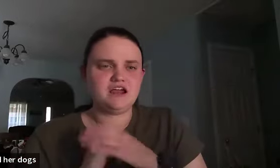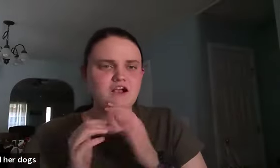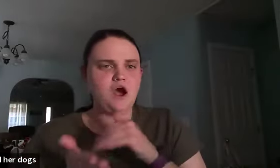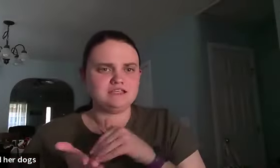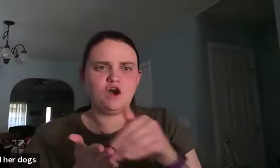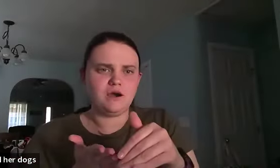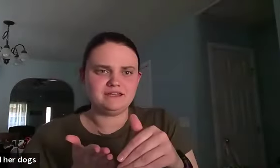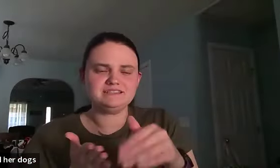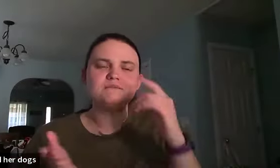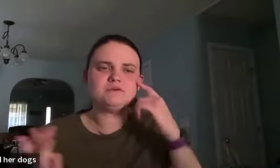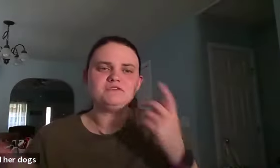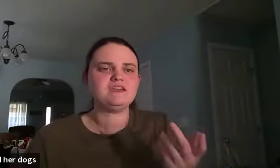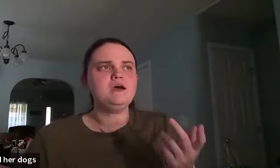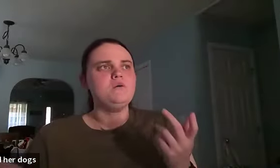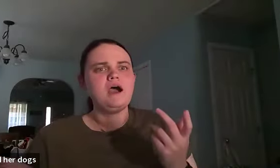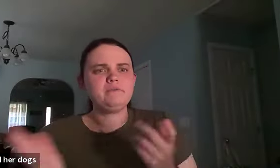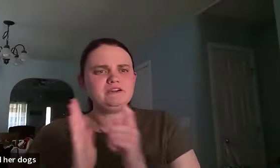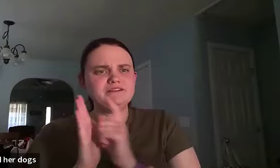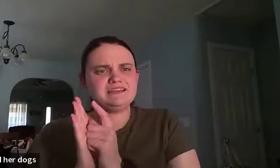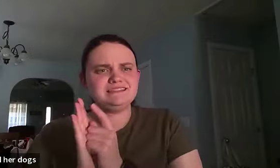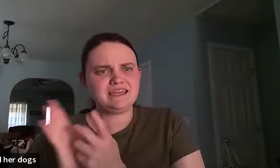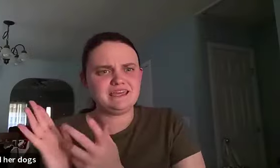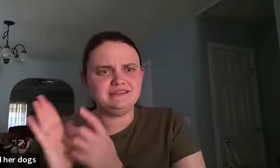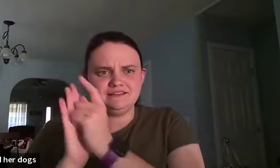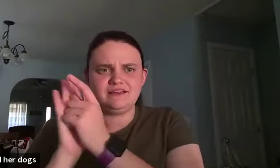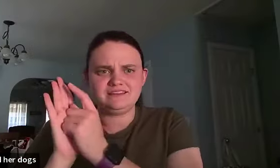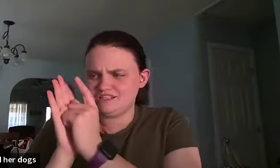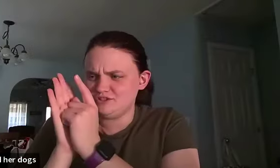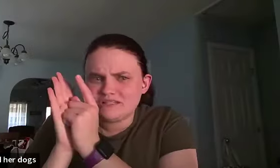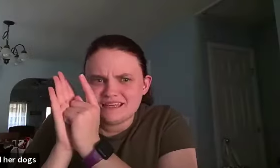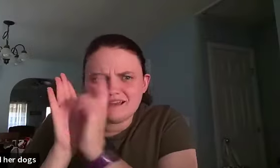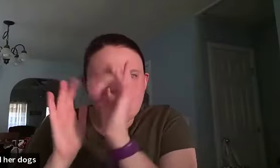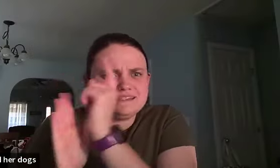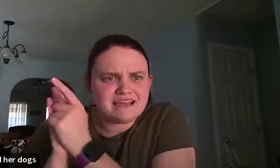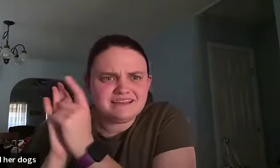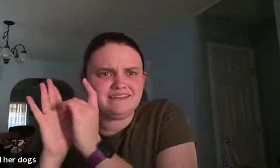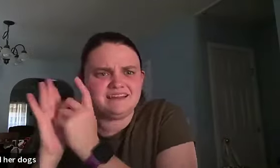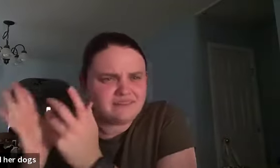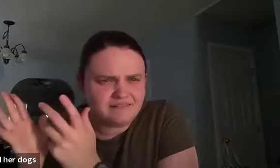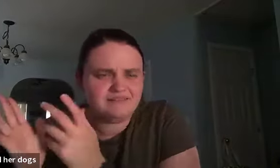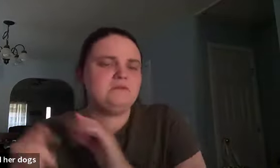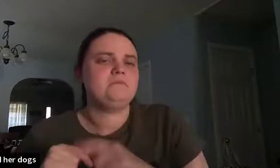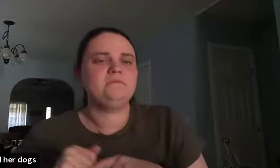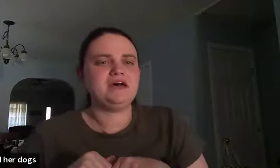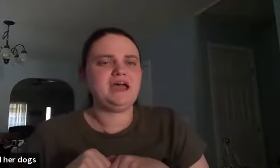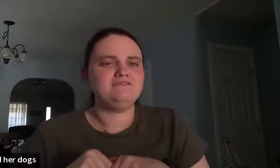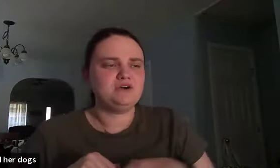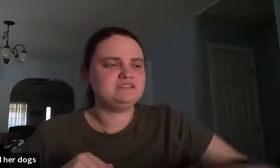not as common because I remember thinking, well, how am I going to sign second? Like, do 1 second, 1 second. Like, but I've noticed